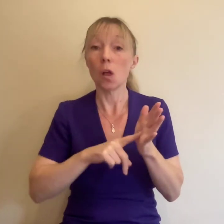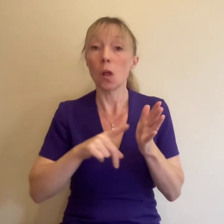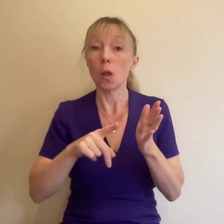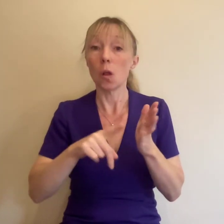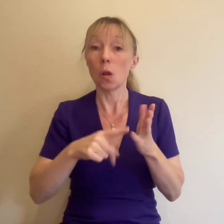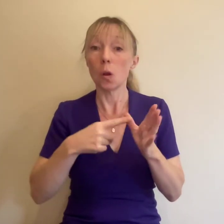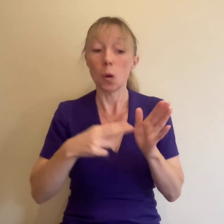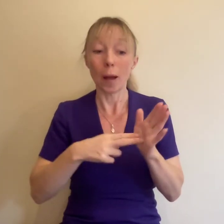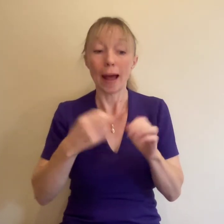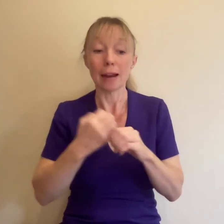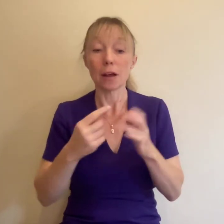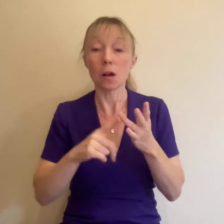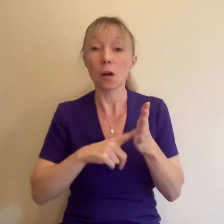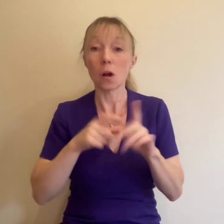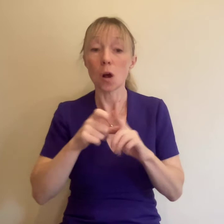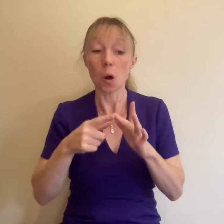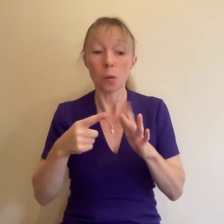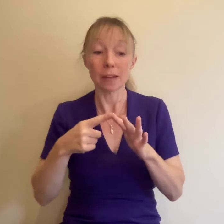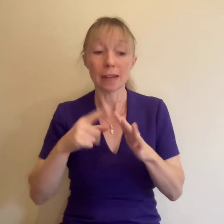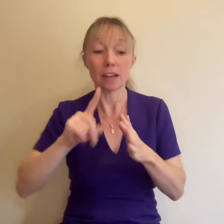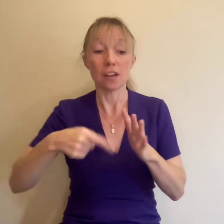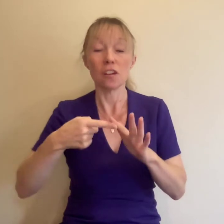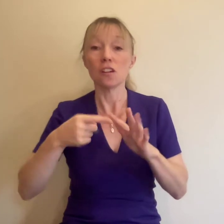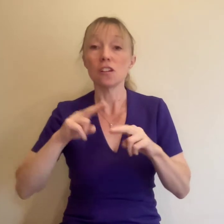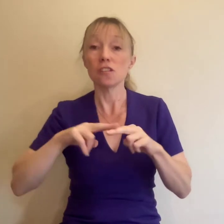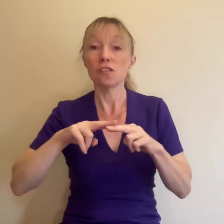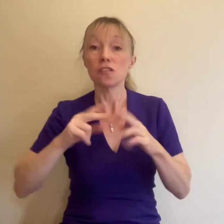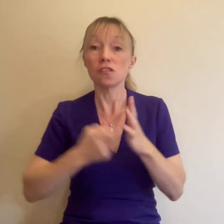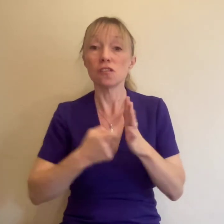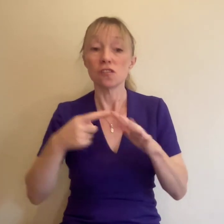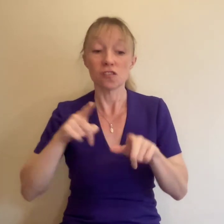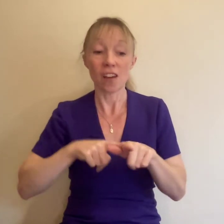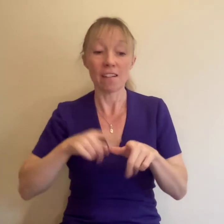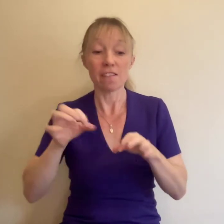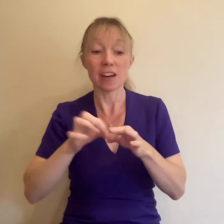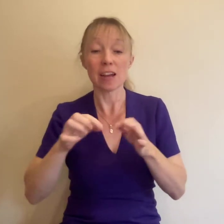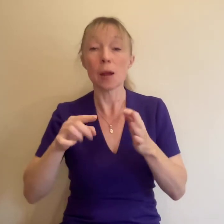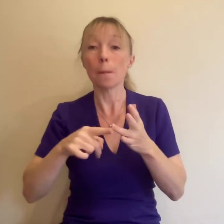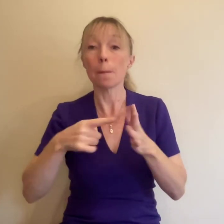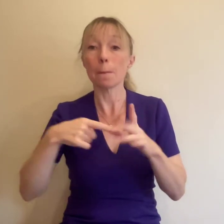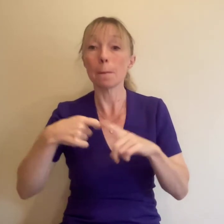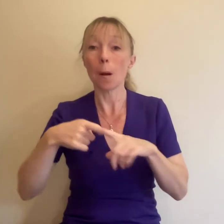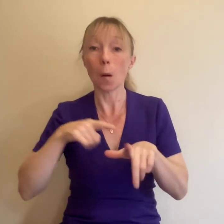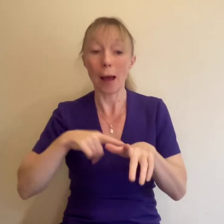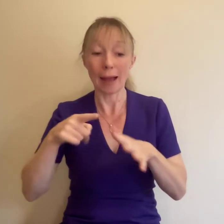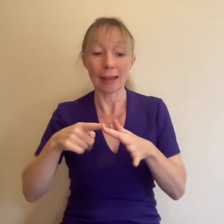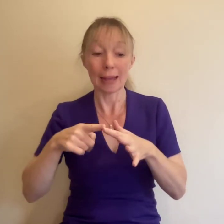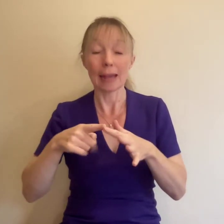Bowaki, and Dr. Mark Blacklock are the judges for 2023 bursaries.